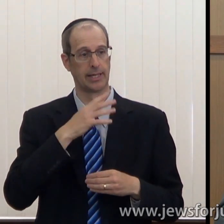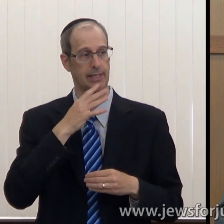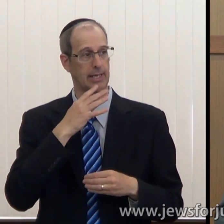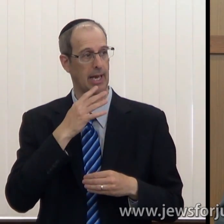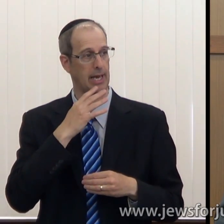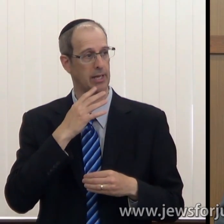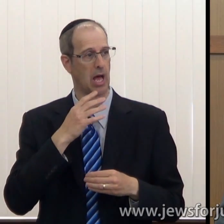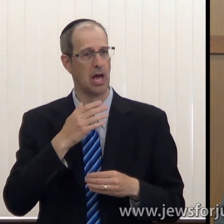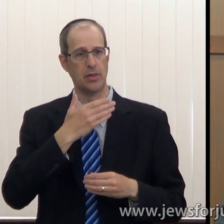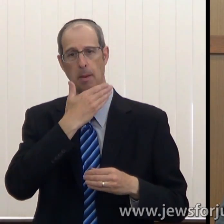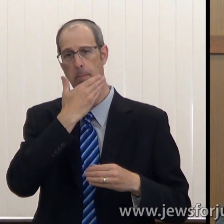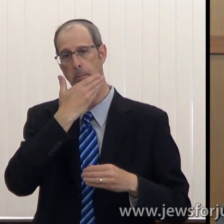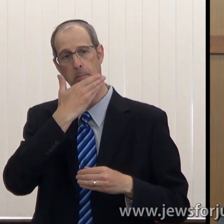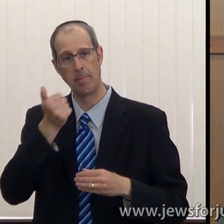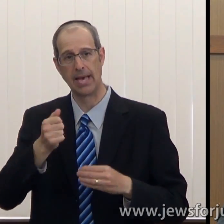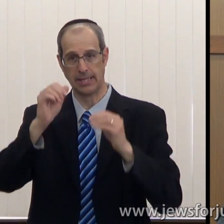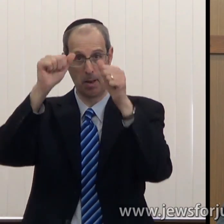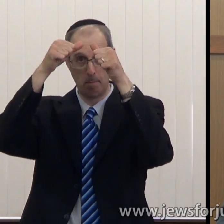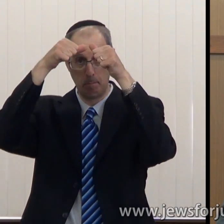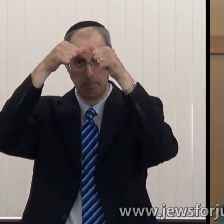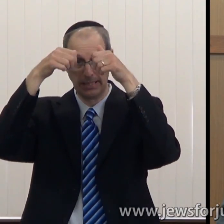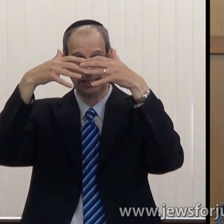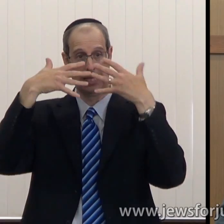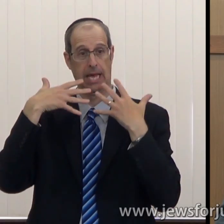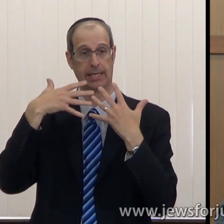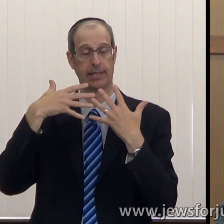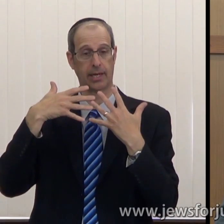say that the greatest blessing that God ever